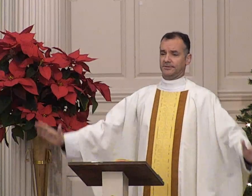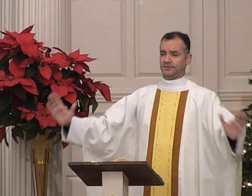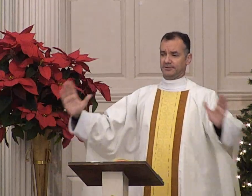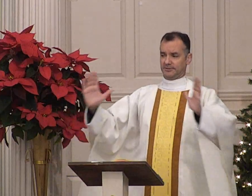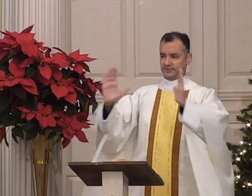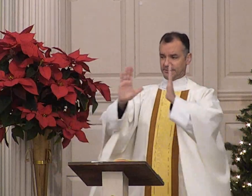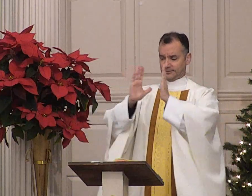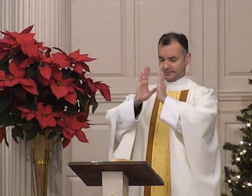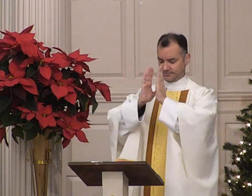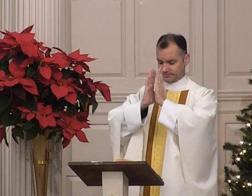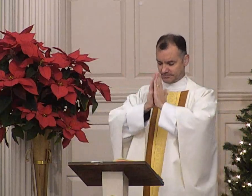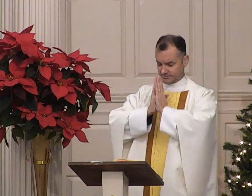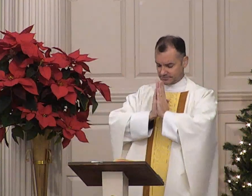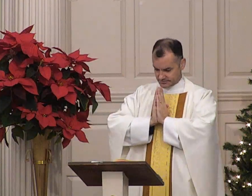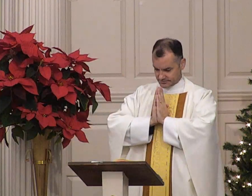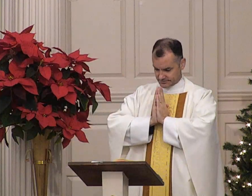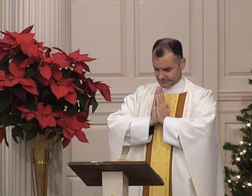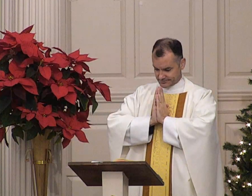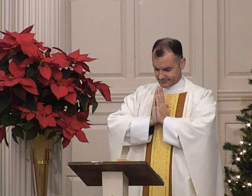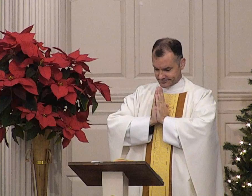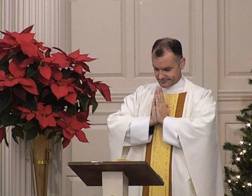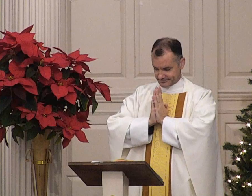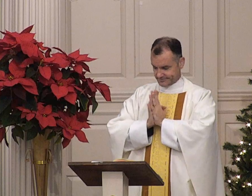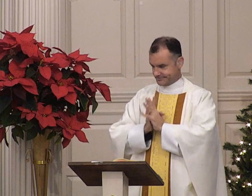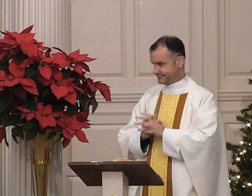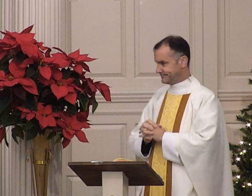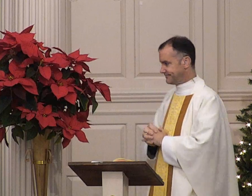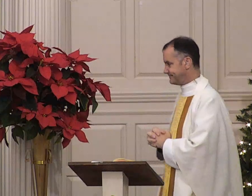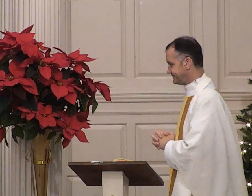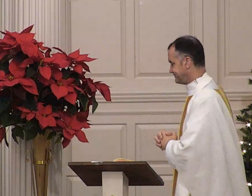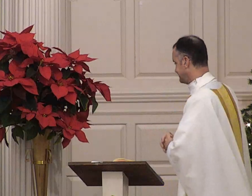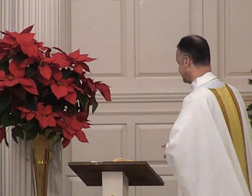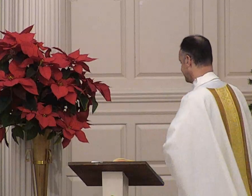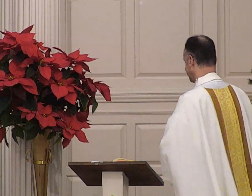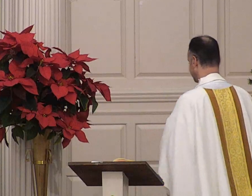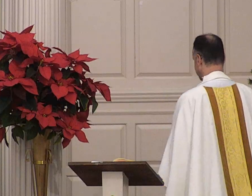According to your will, in Jesus' name, amen.